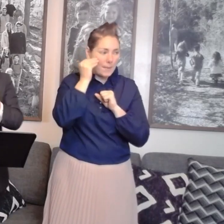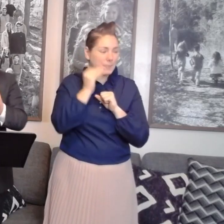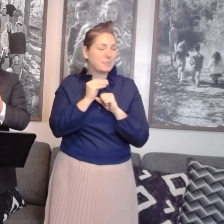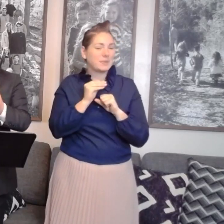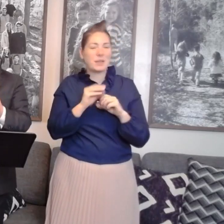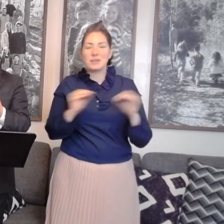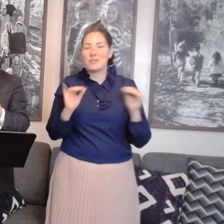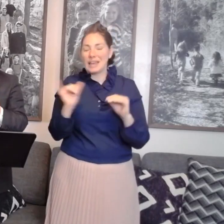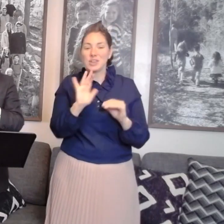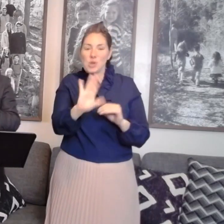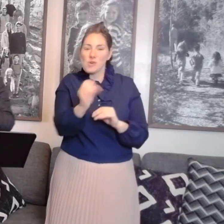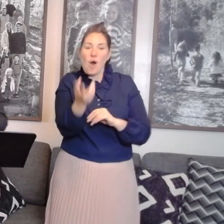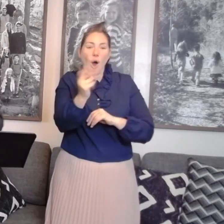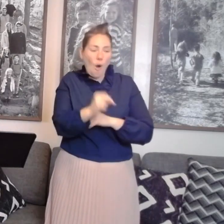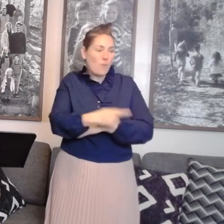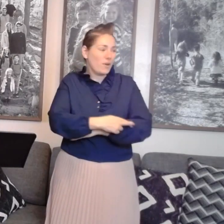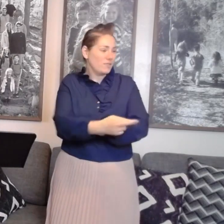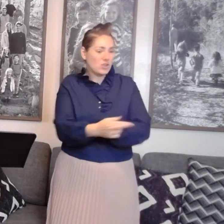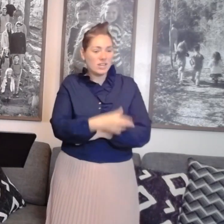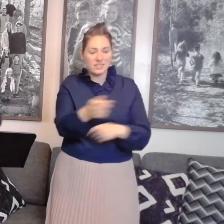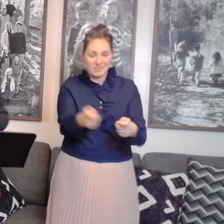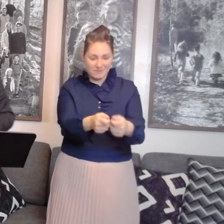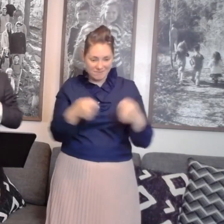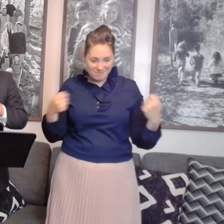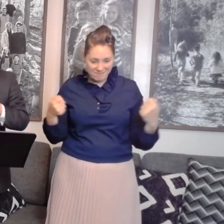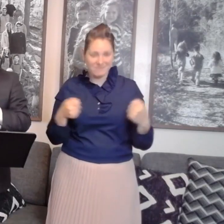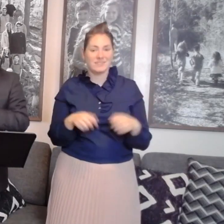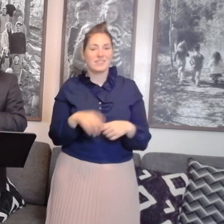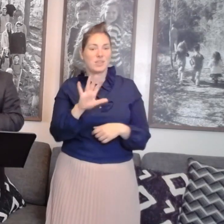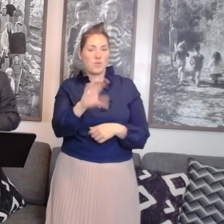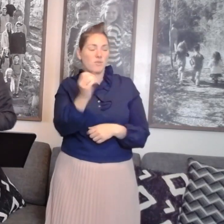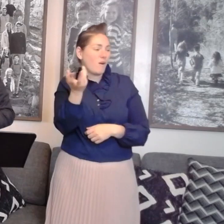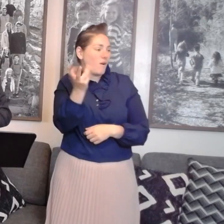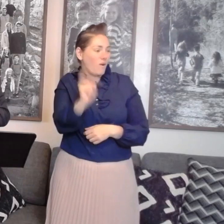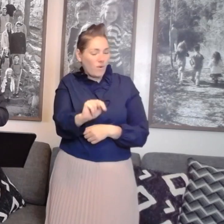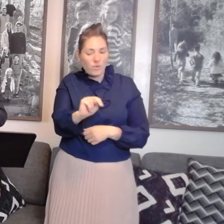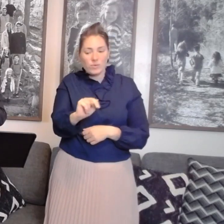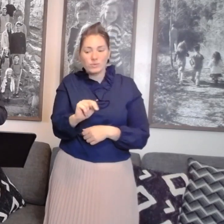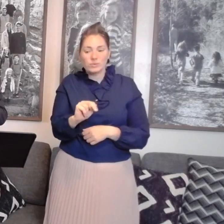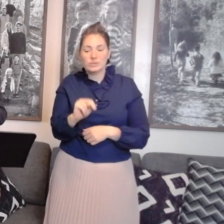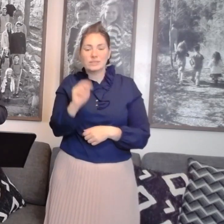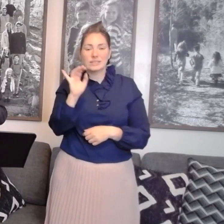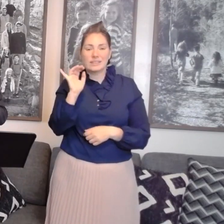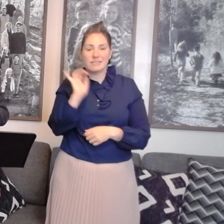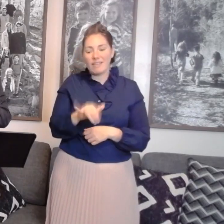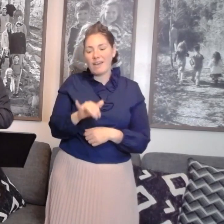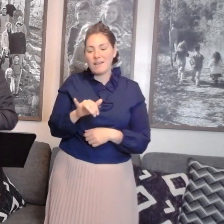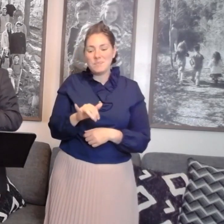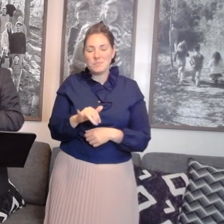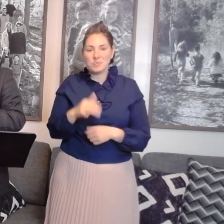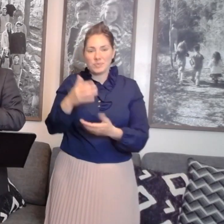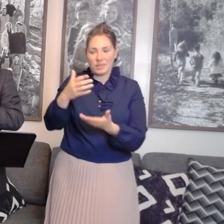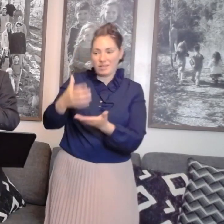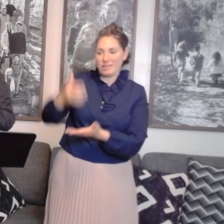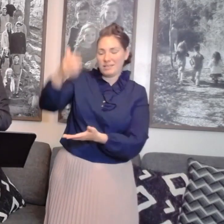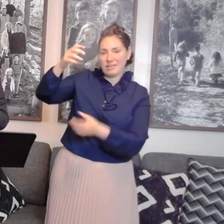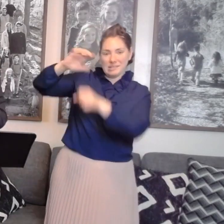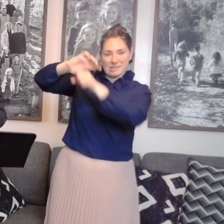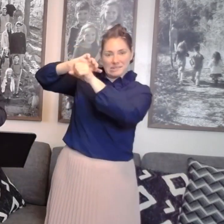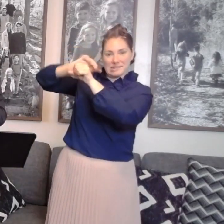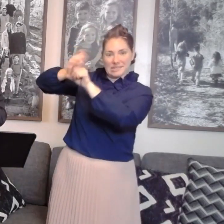your own refrigerator. Mm-hmm. Yeah. There's nothing like taking that 2-liter bottle of